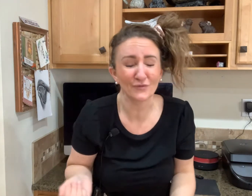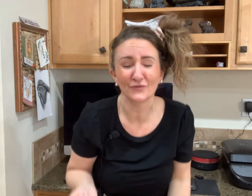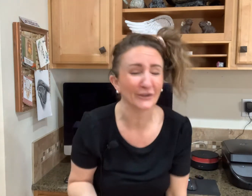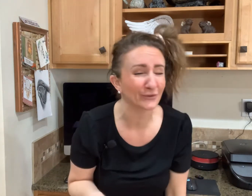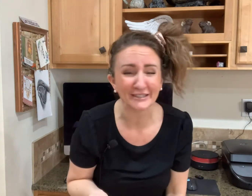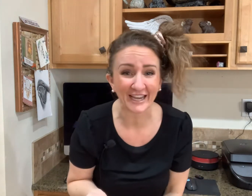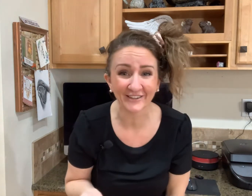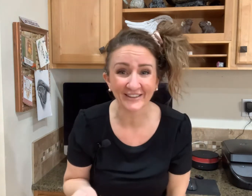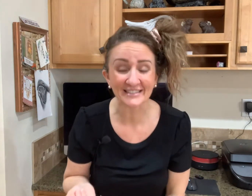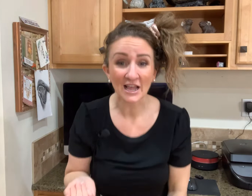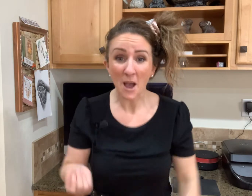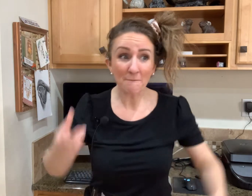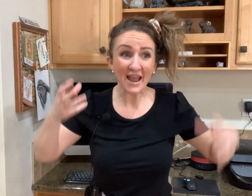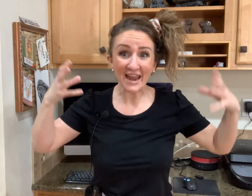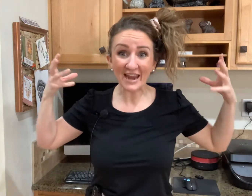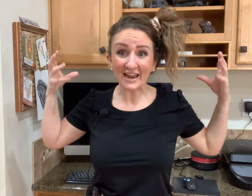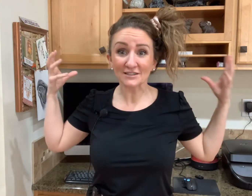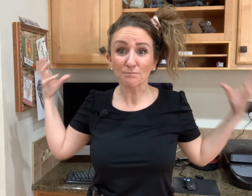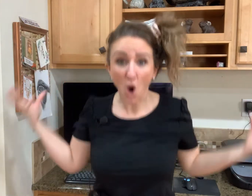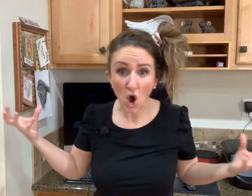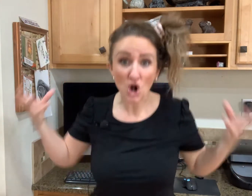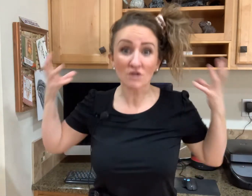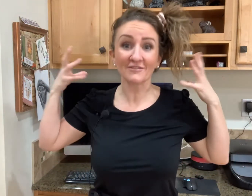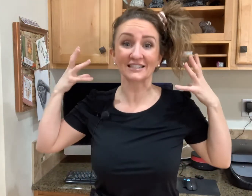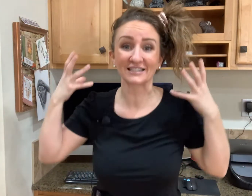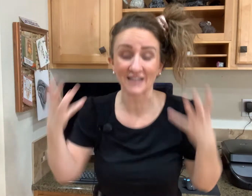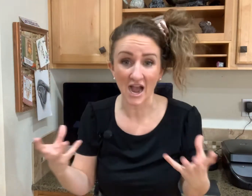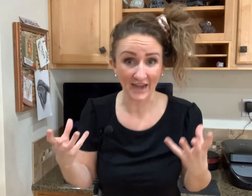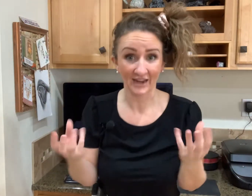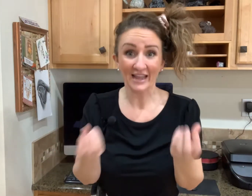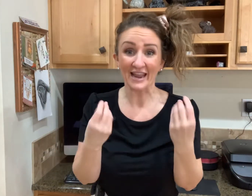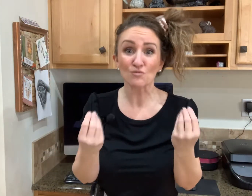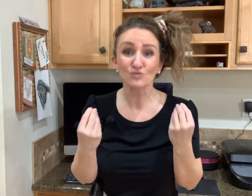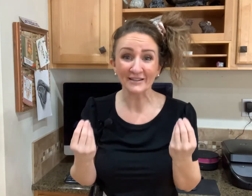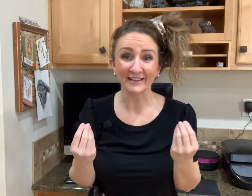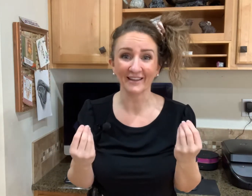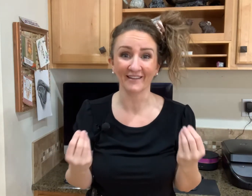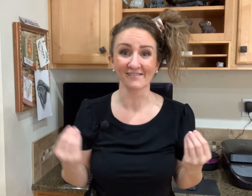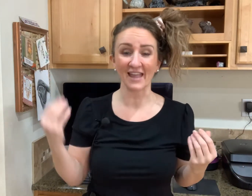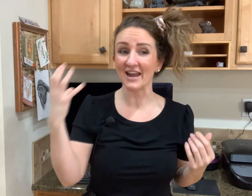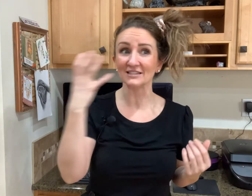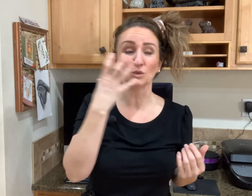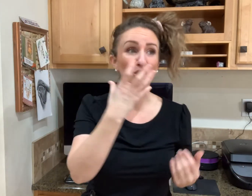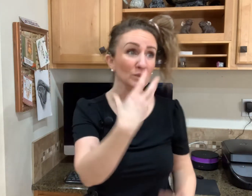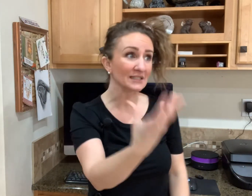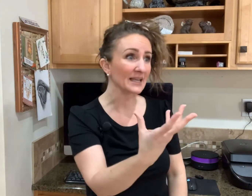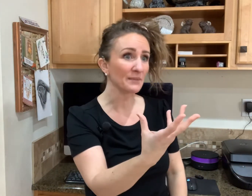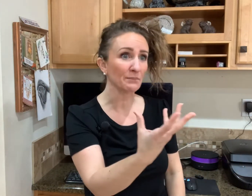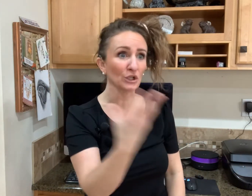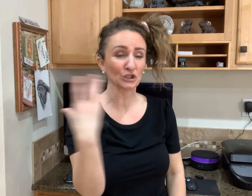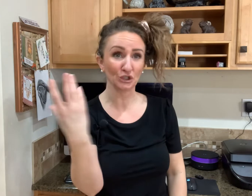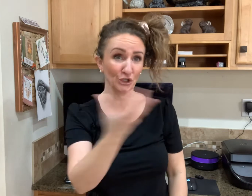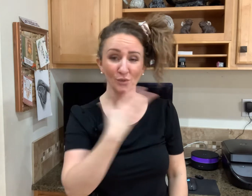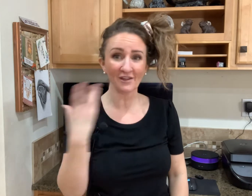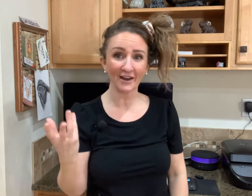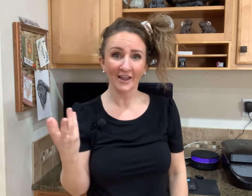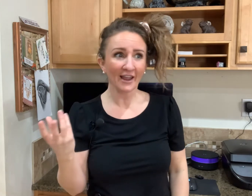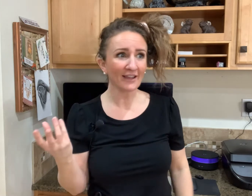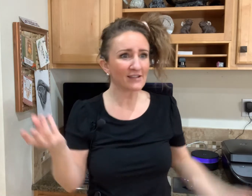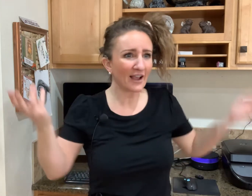feel ridiculous, but it is part of the sign. It really is. And it's when you see people use it, it's like,